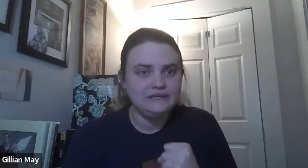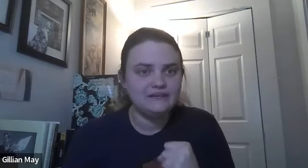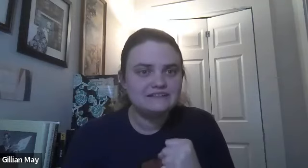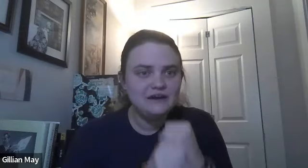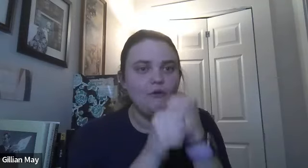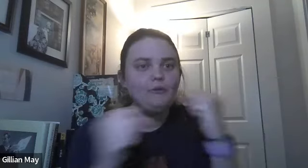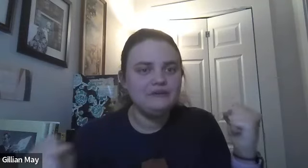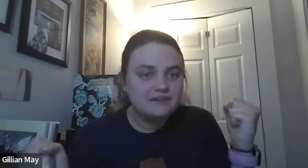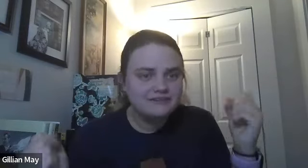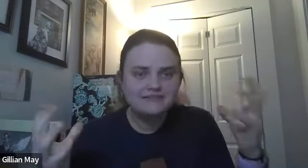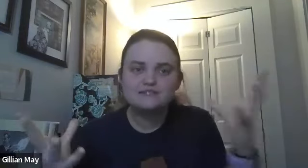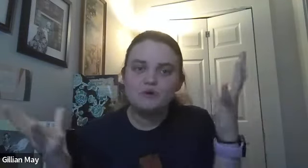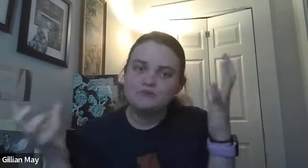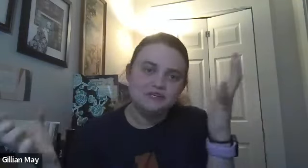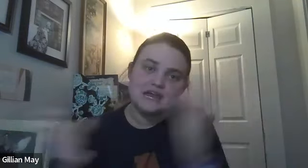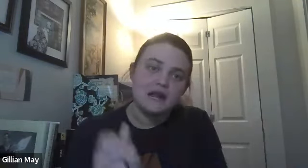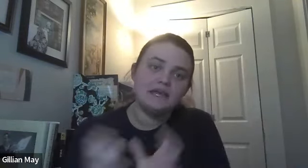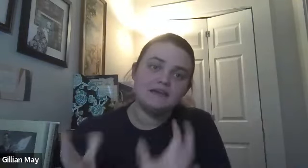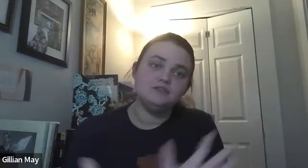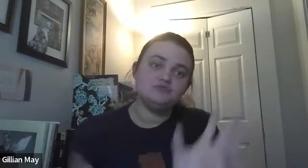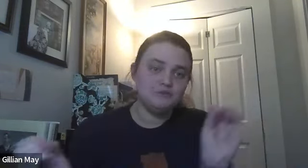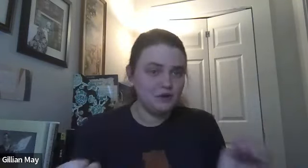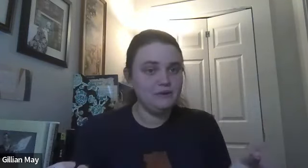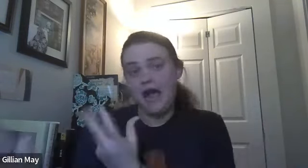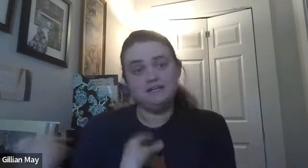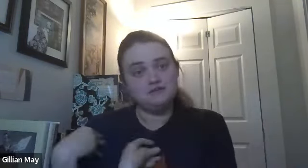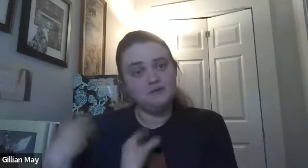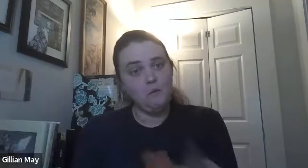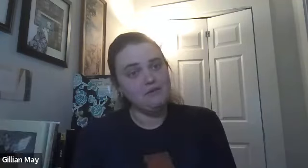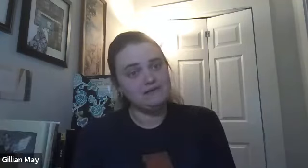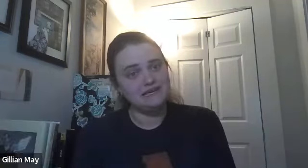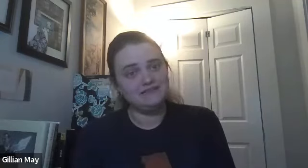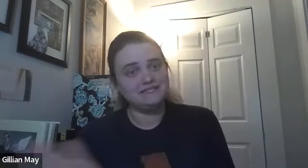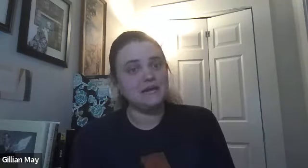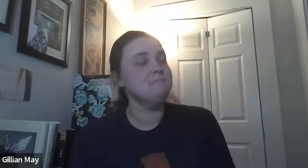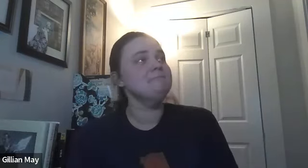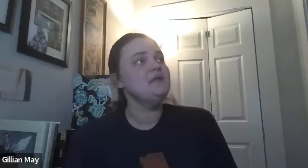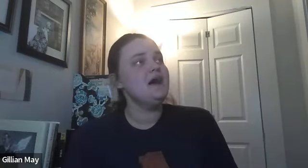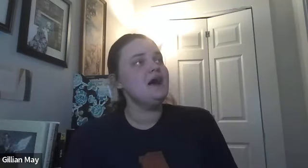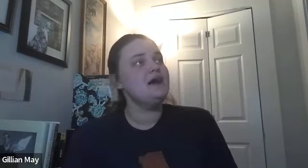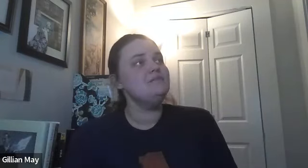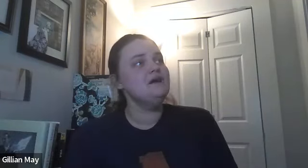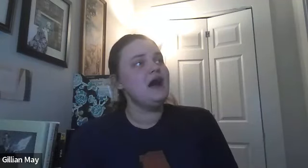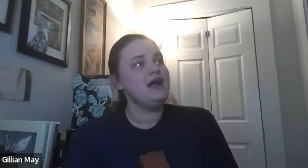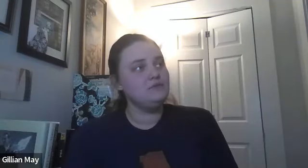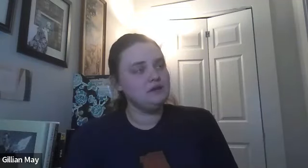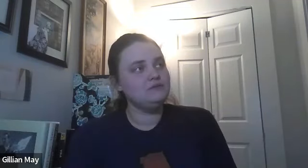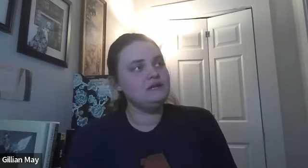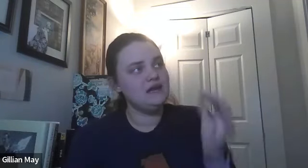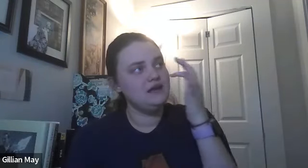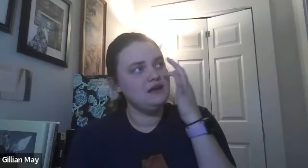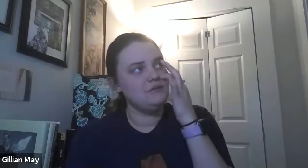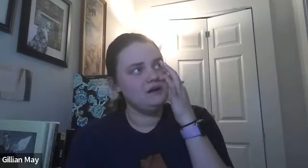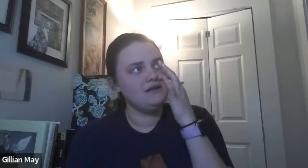year, this boy would use it. And I'm like, you don't know it. I don't know it. Why are we saying this sign? We had one